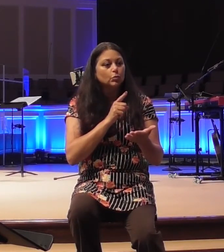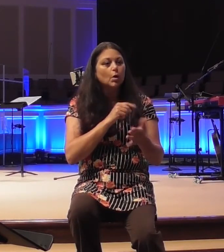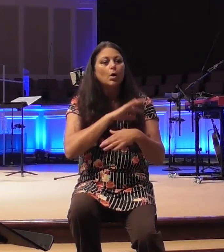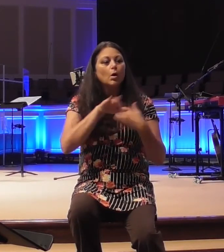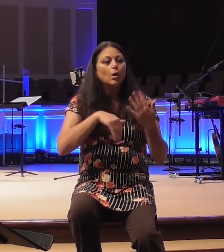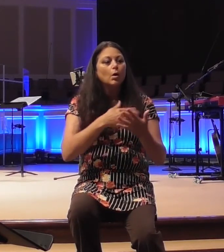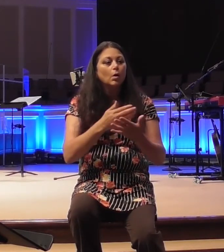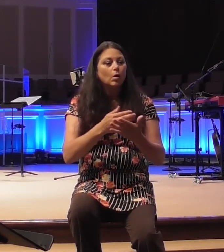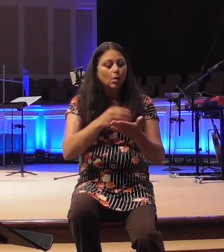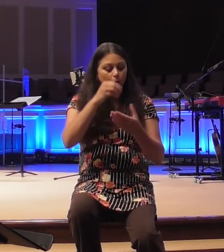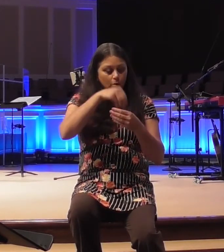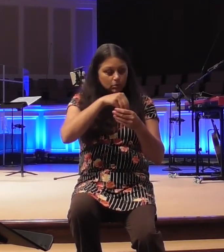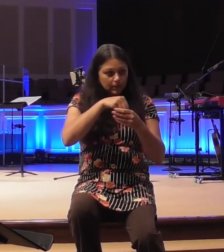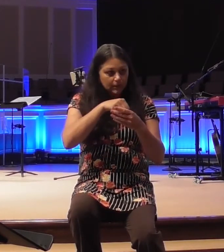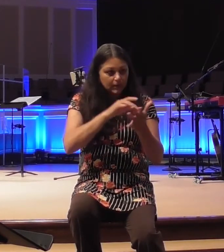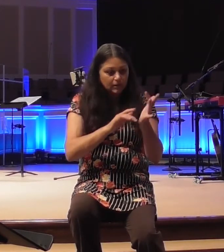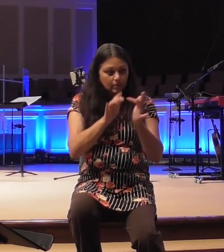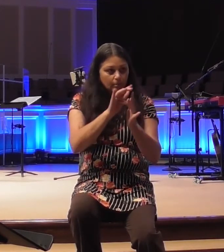trustworthy.